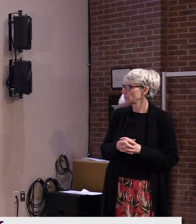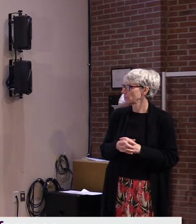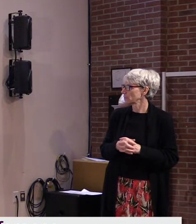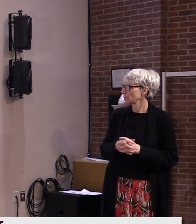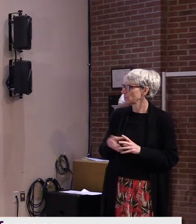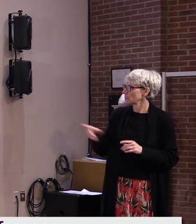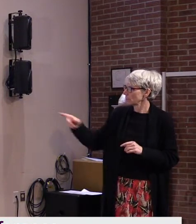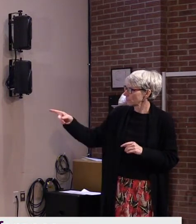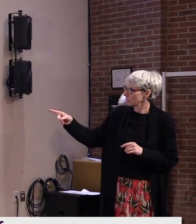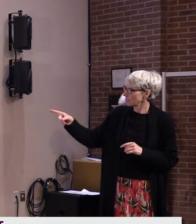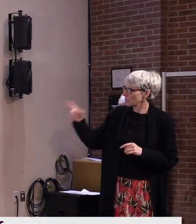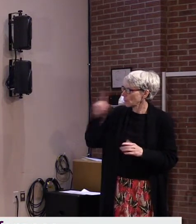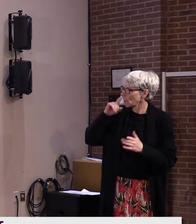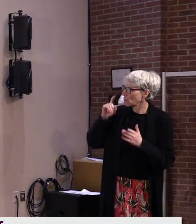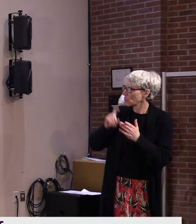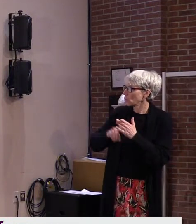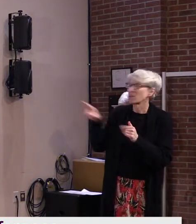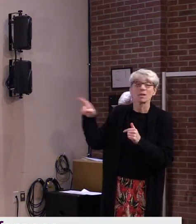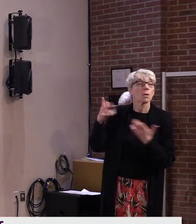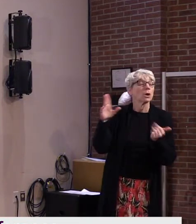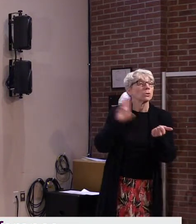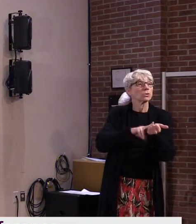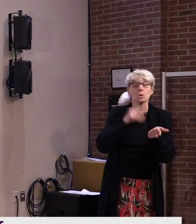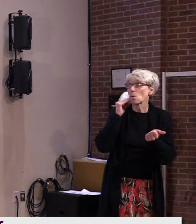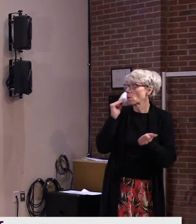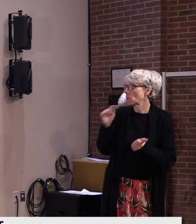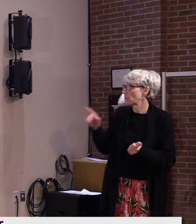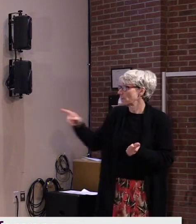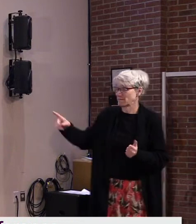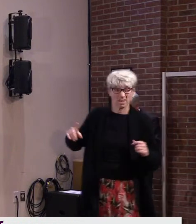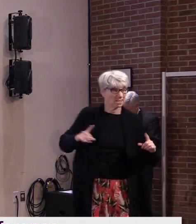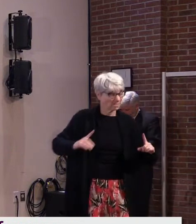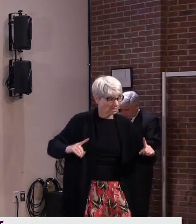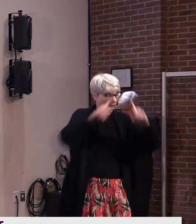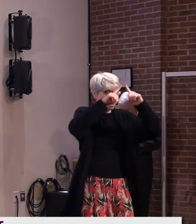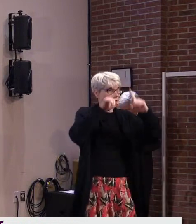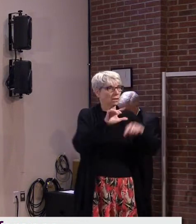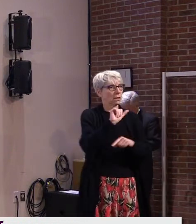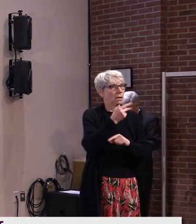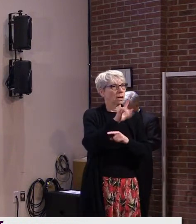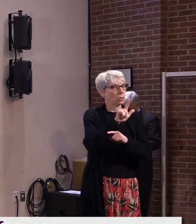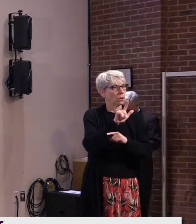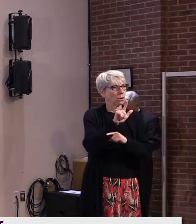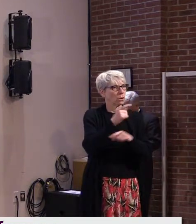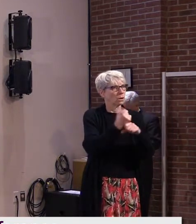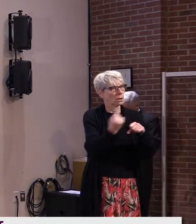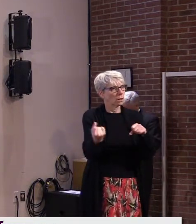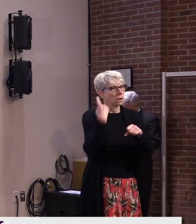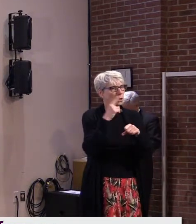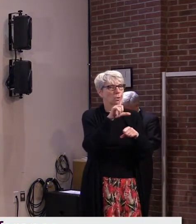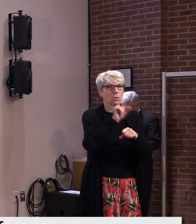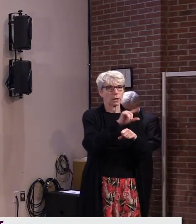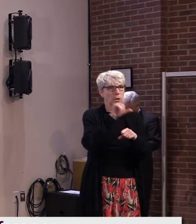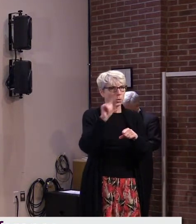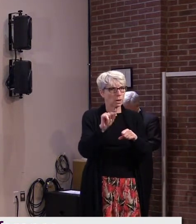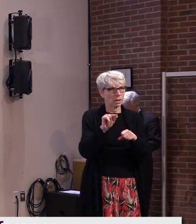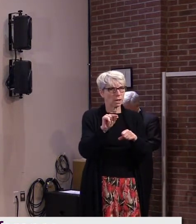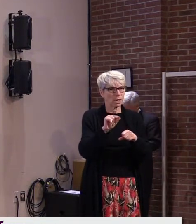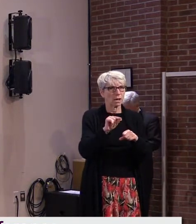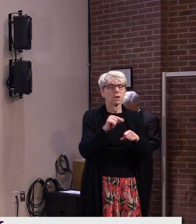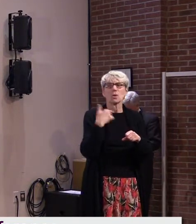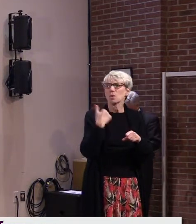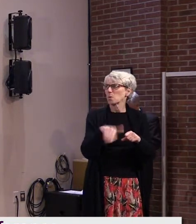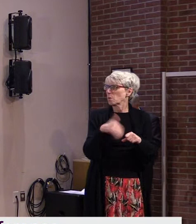virus in long-term care facilities in April of 2020, nearly 108 cases per